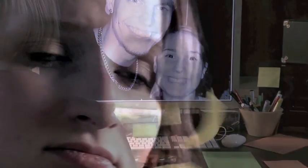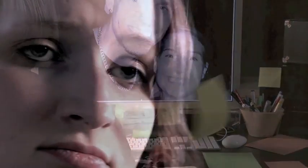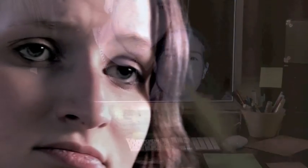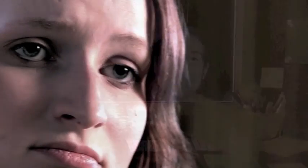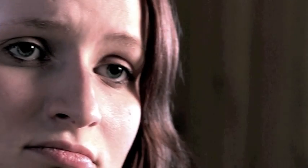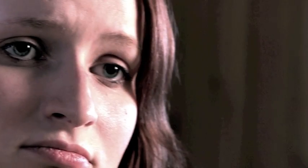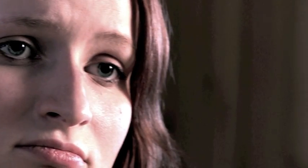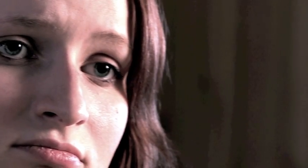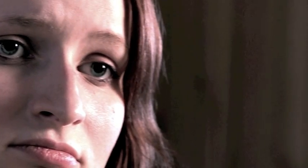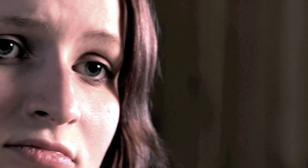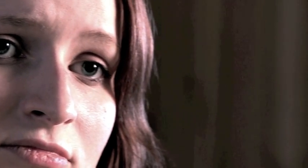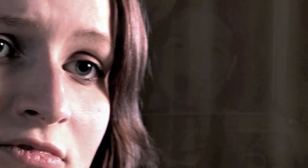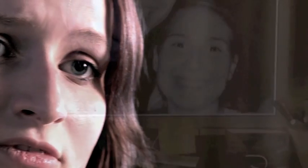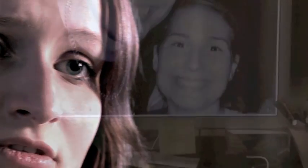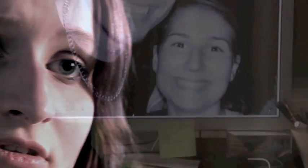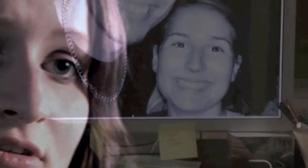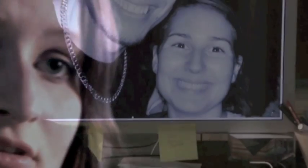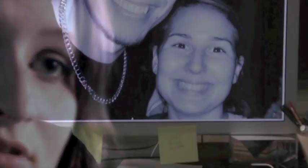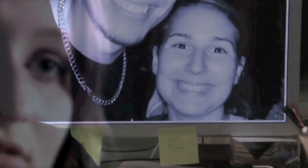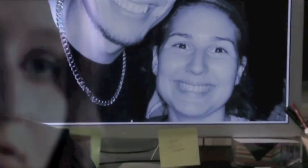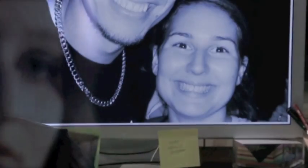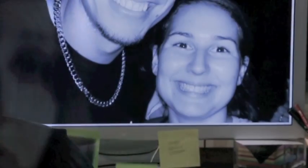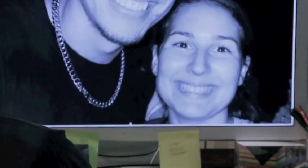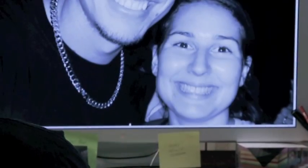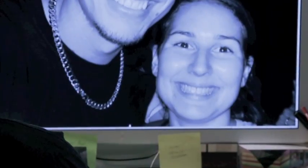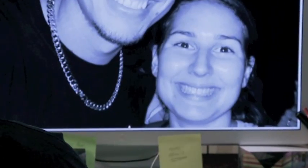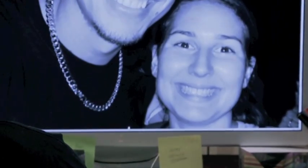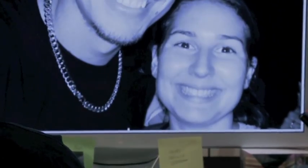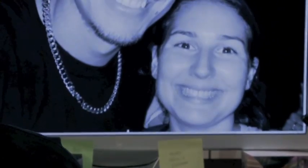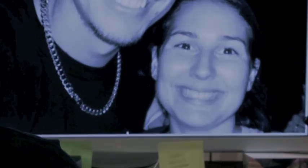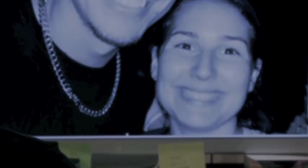Can this be the end of the transmission? I'm sending.